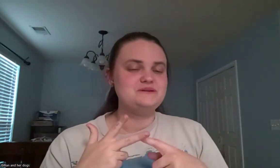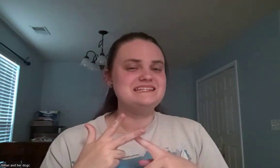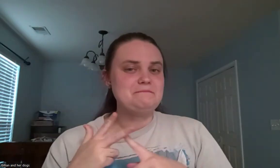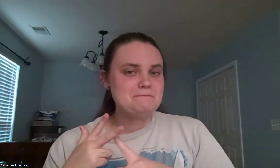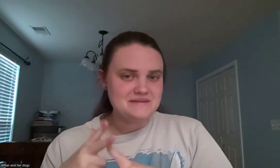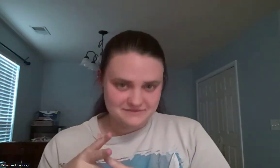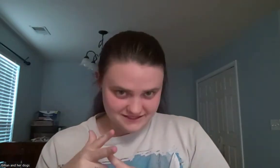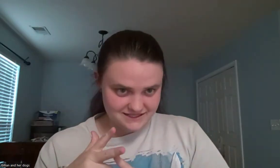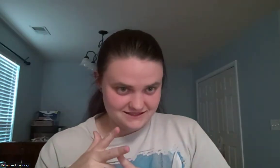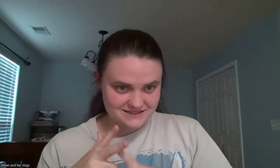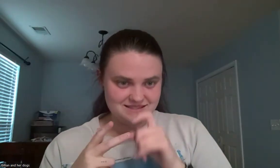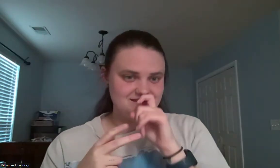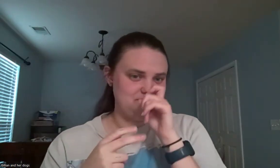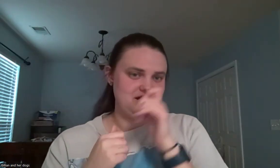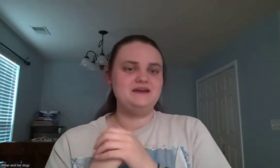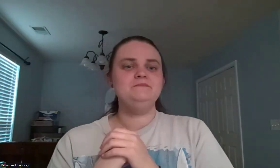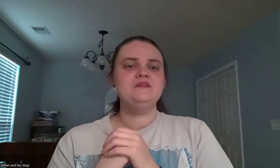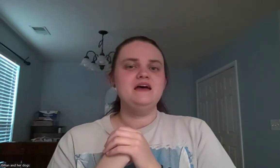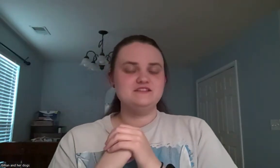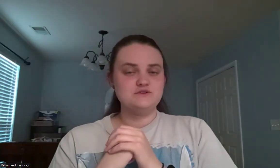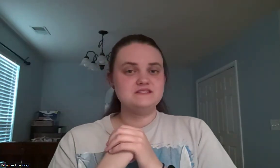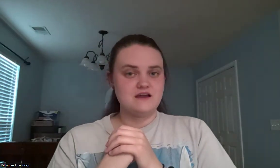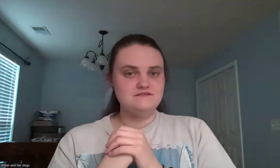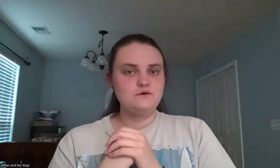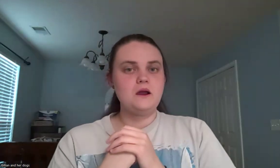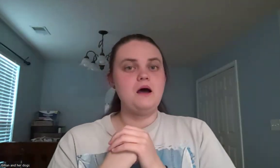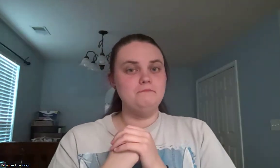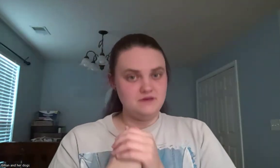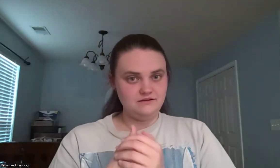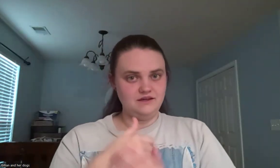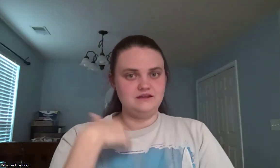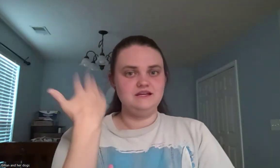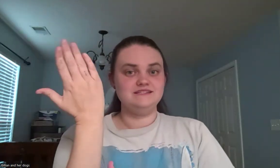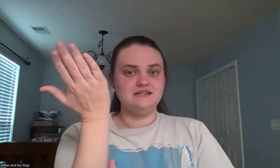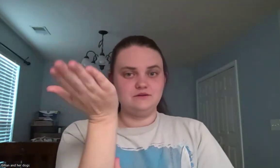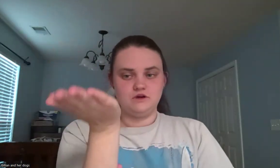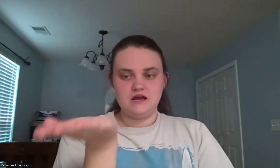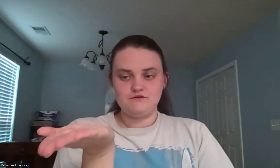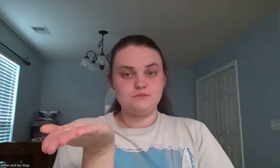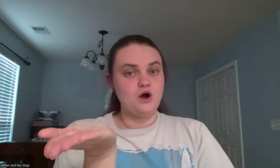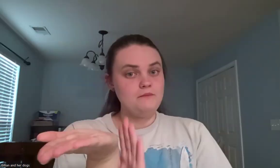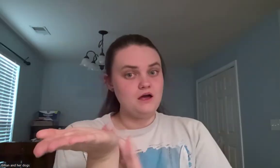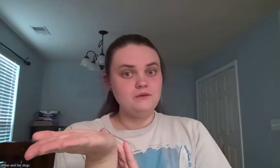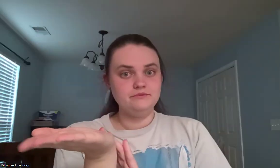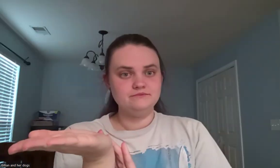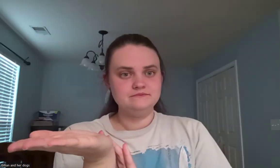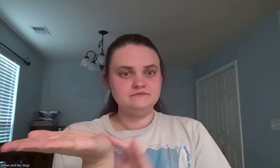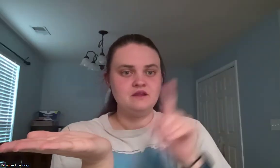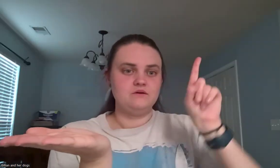is the millions. Okay. And so the sign for a million is again, we're gonna have our palm up. We're gonna